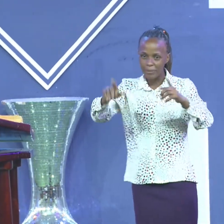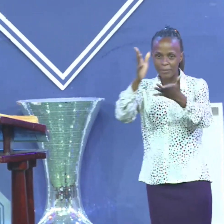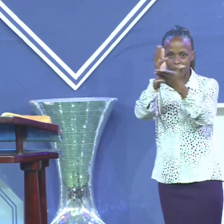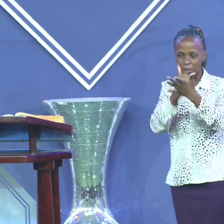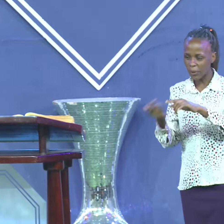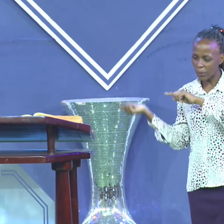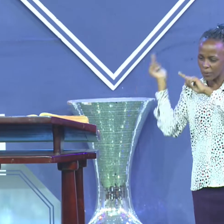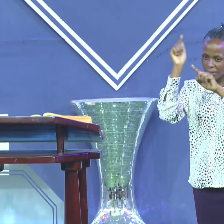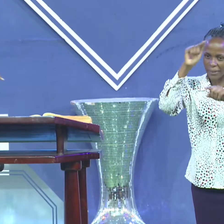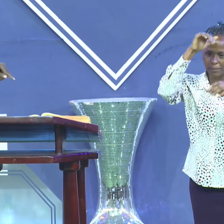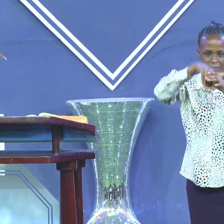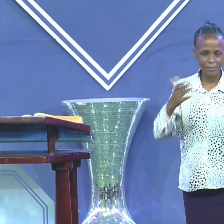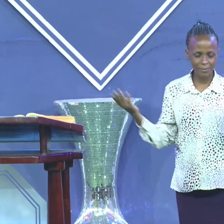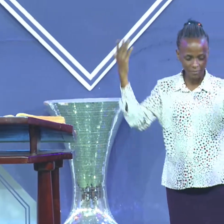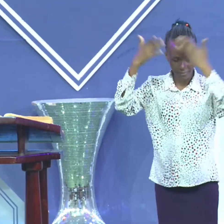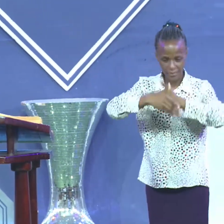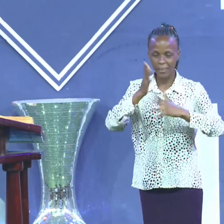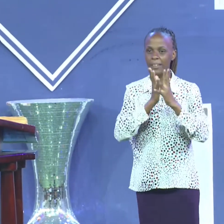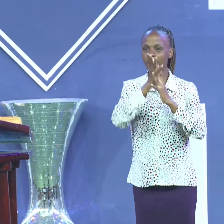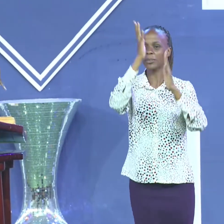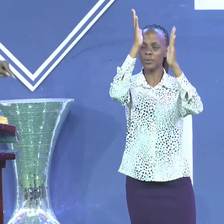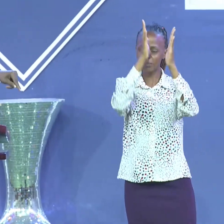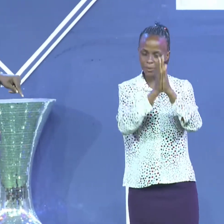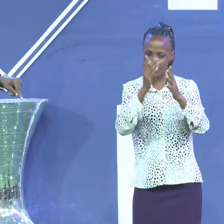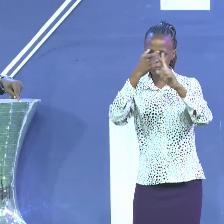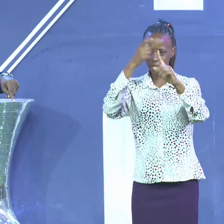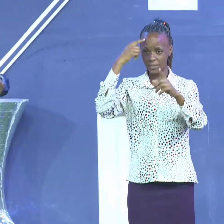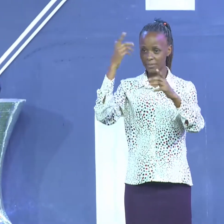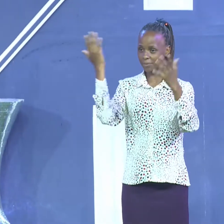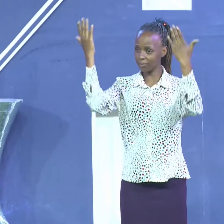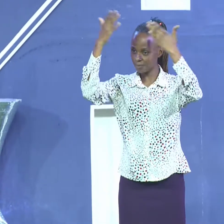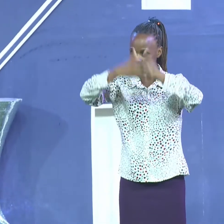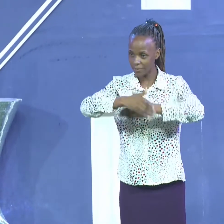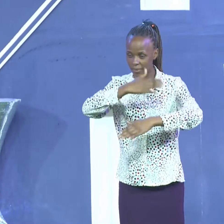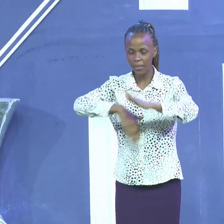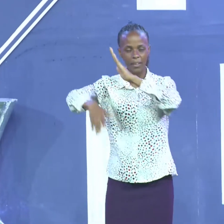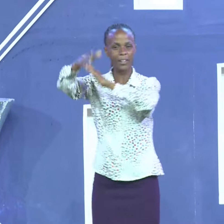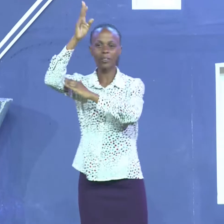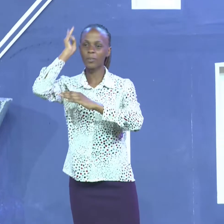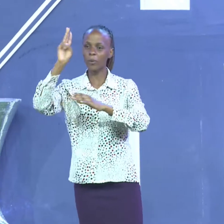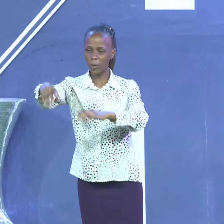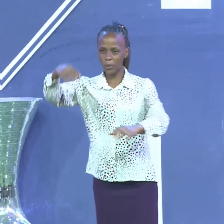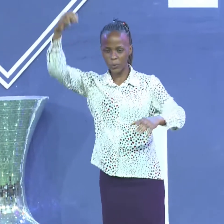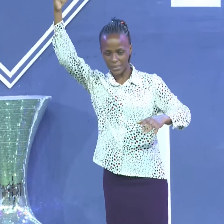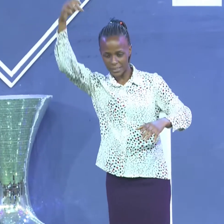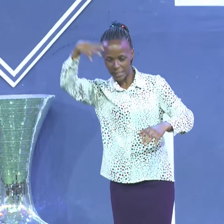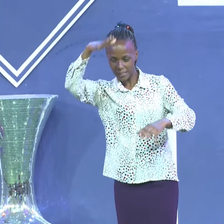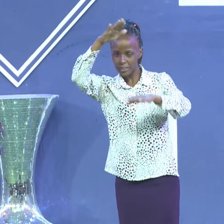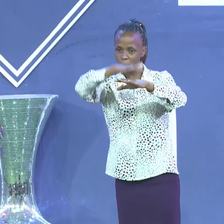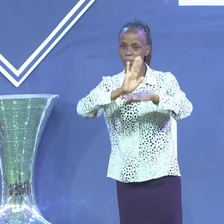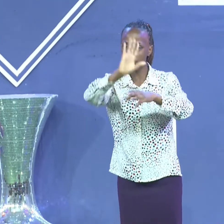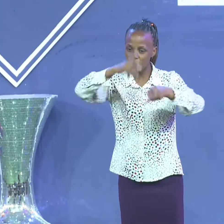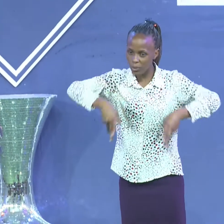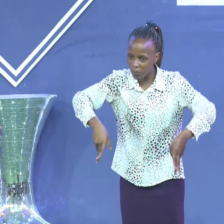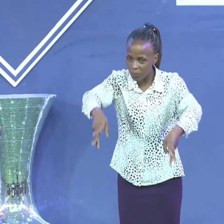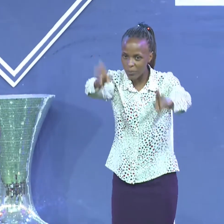mchilo chino. But now that you came to this night. Okuyita mkusaba kwe chilo chino. Through the prayers tonight. Katonda agenda kutanga za magenda. God is going to